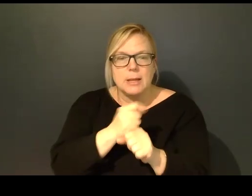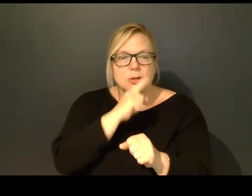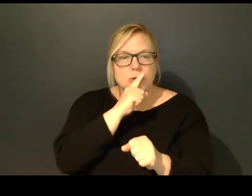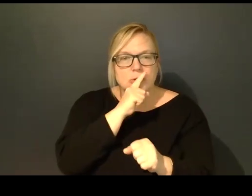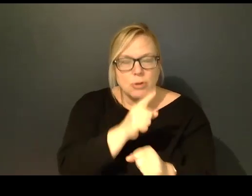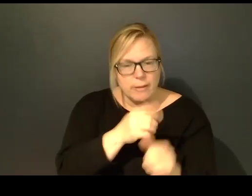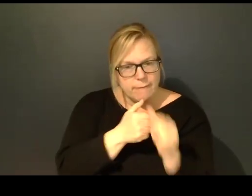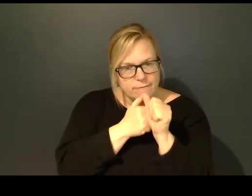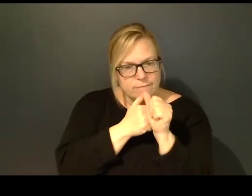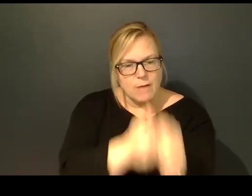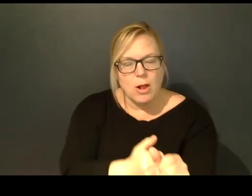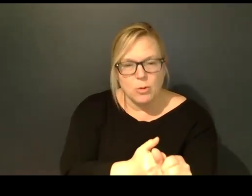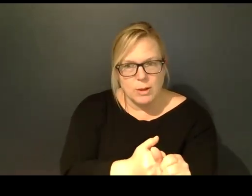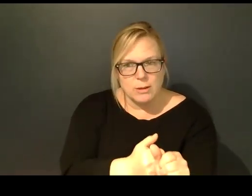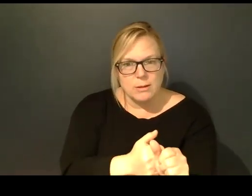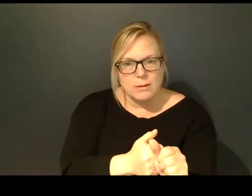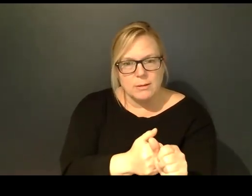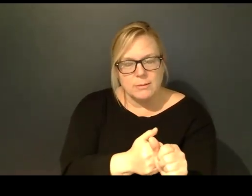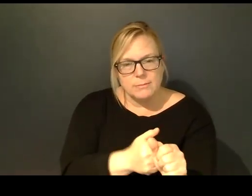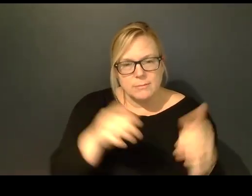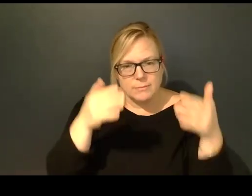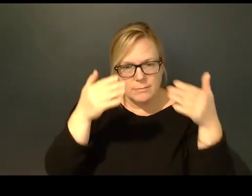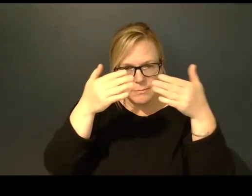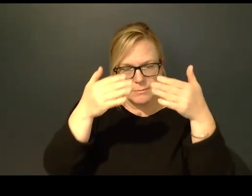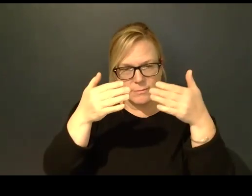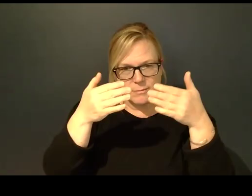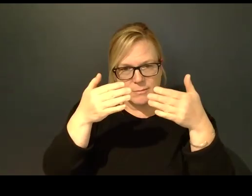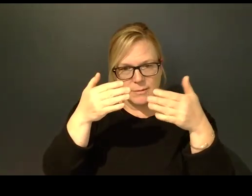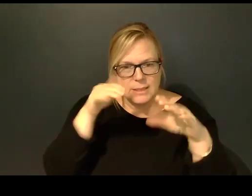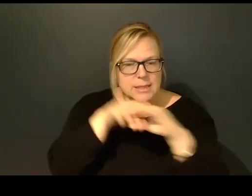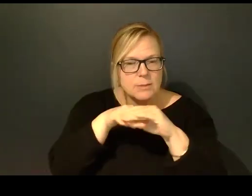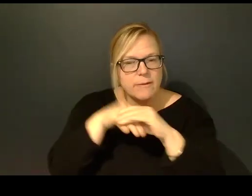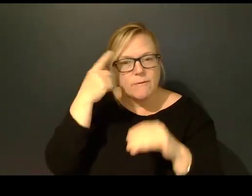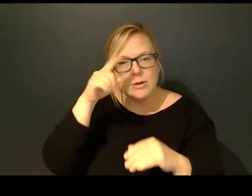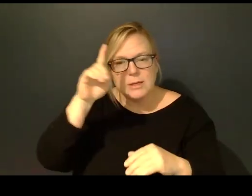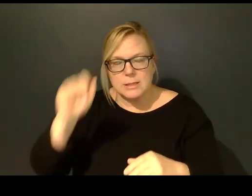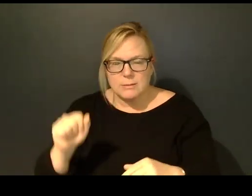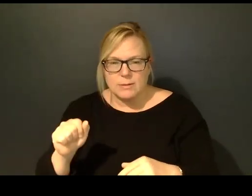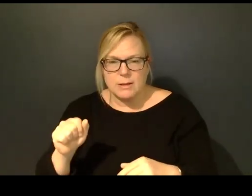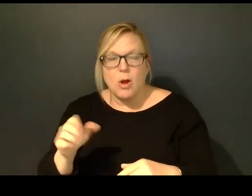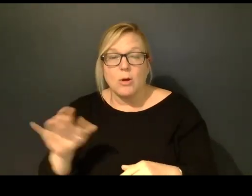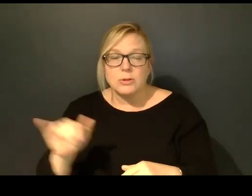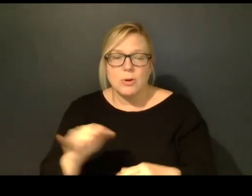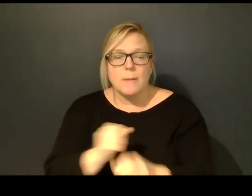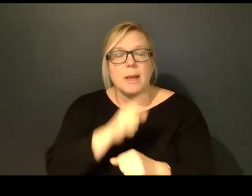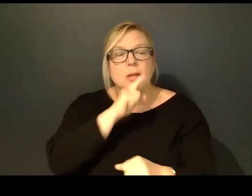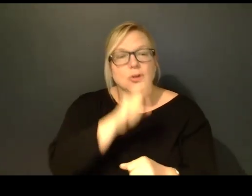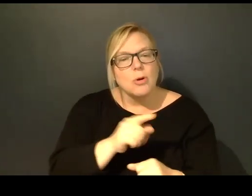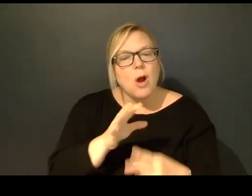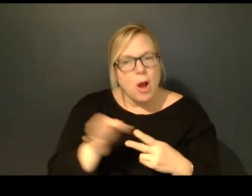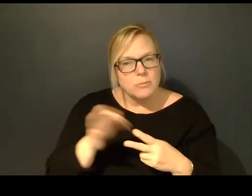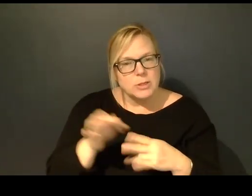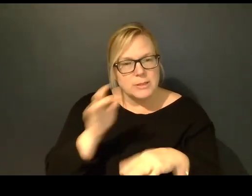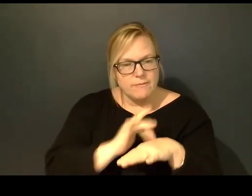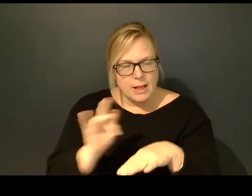are options. Because I think, Milena, the best course of action is always to have a few different options rather than to say, this